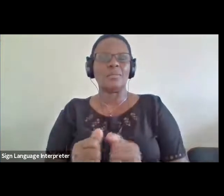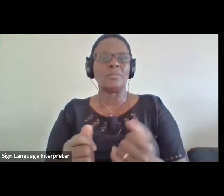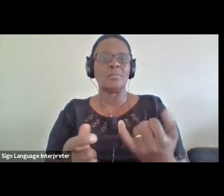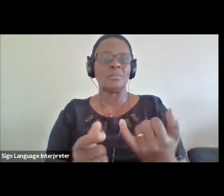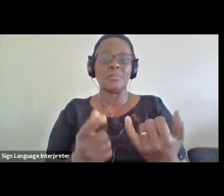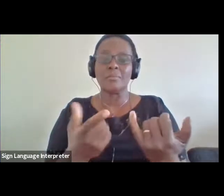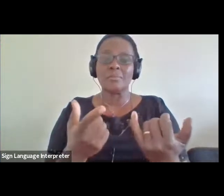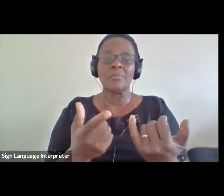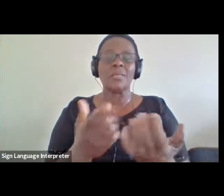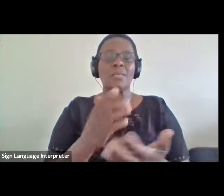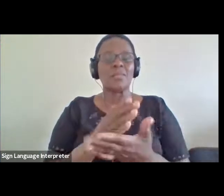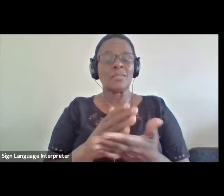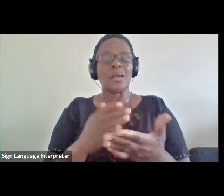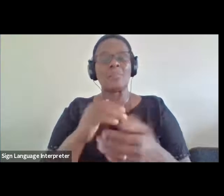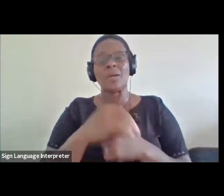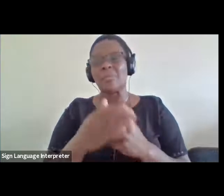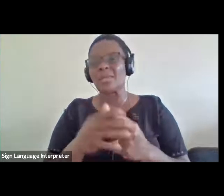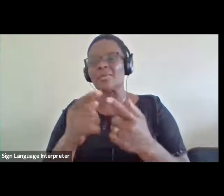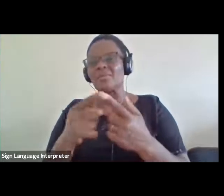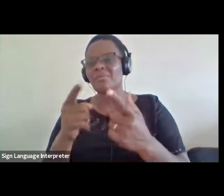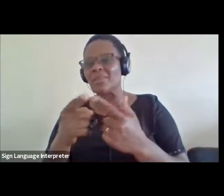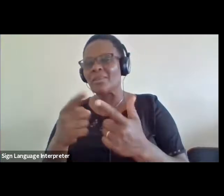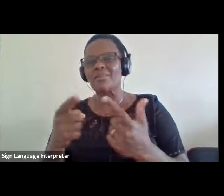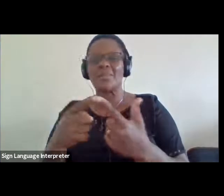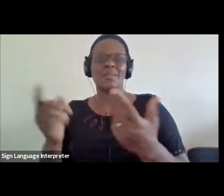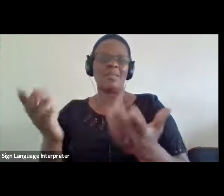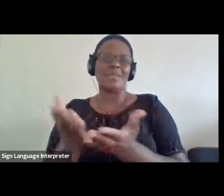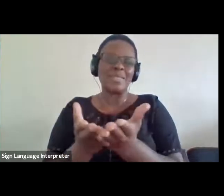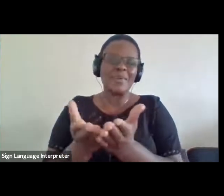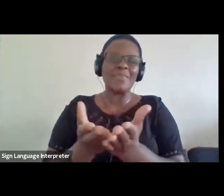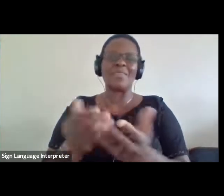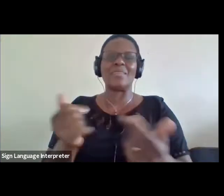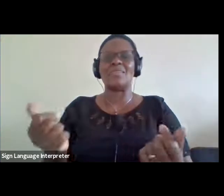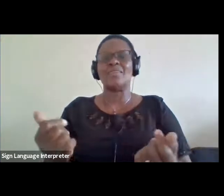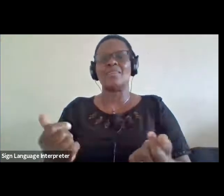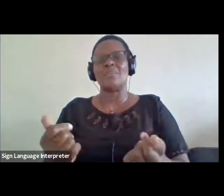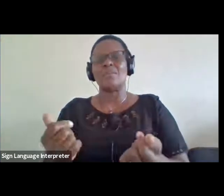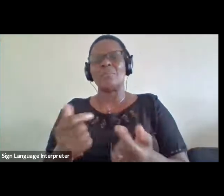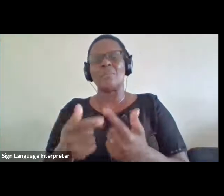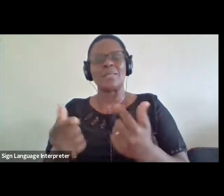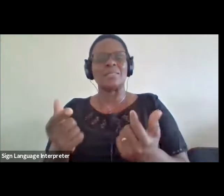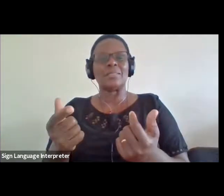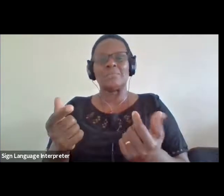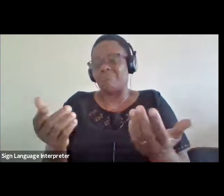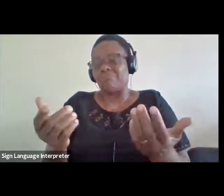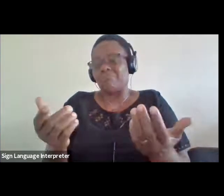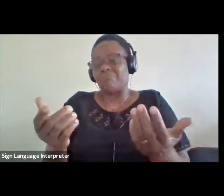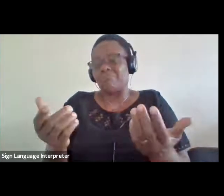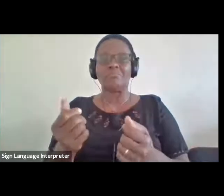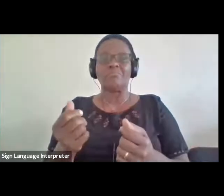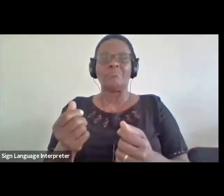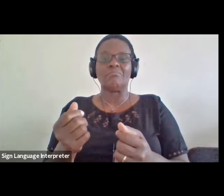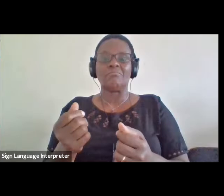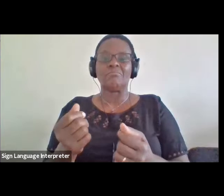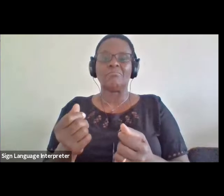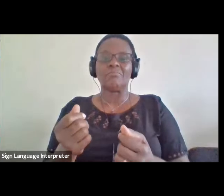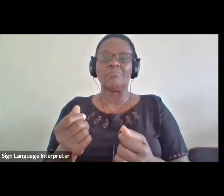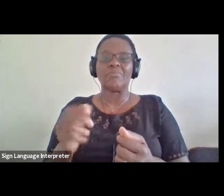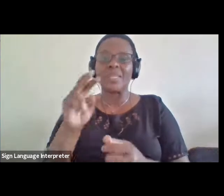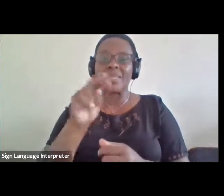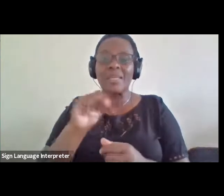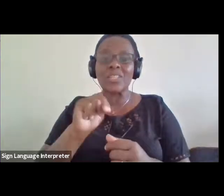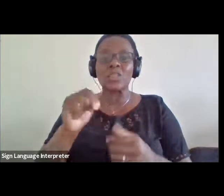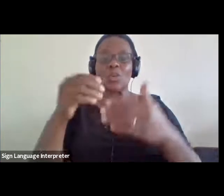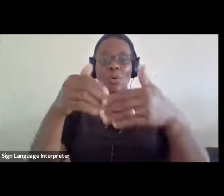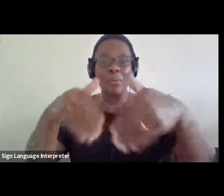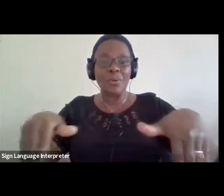so easy to traverse through cyberspace without or with little regard for distinct national borders. It's crucial that